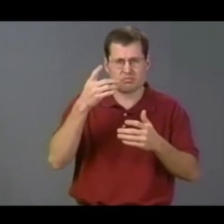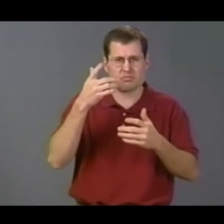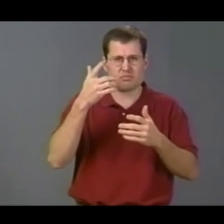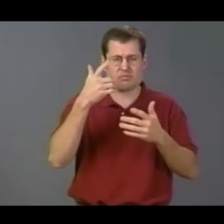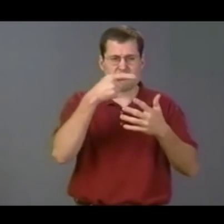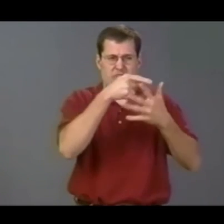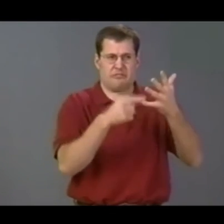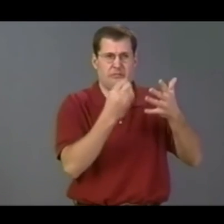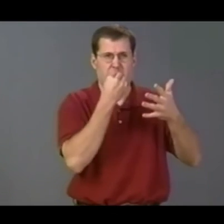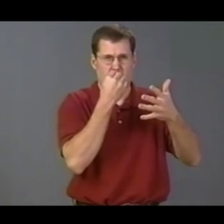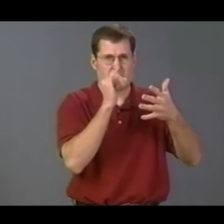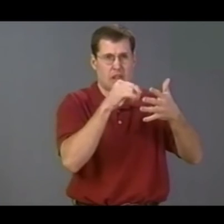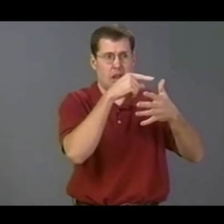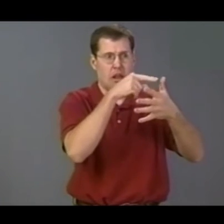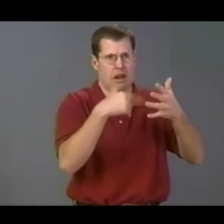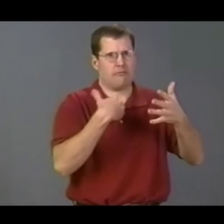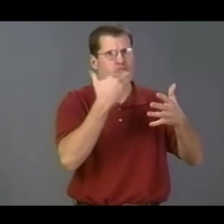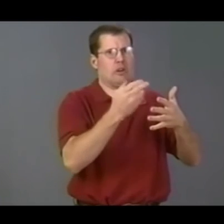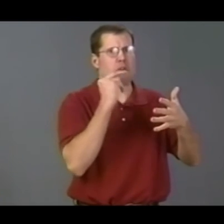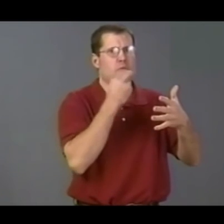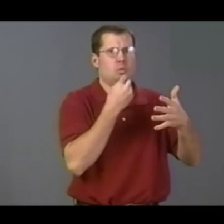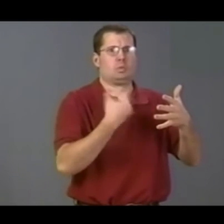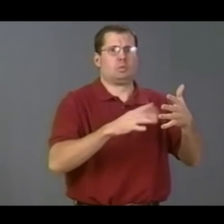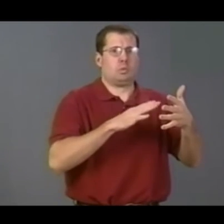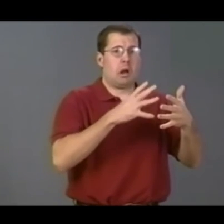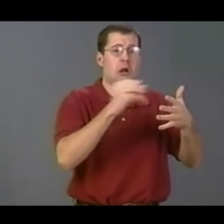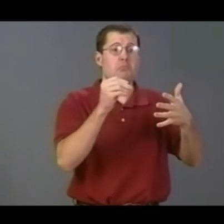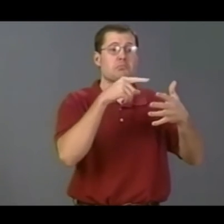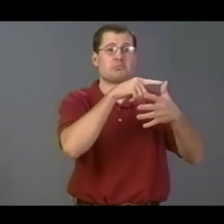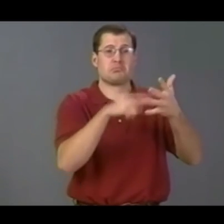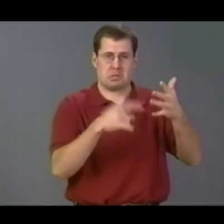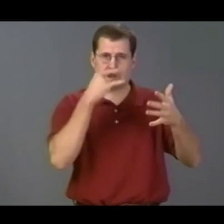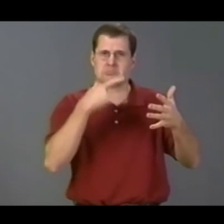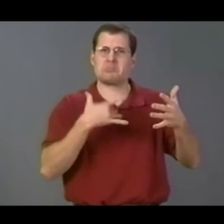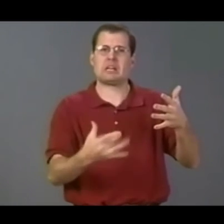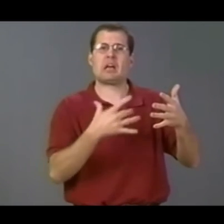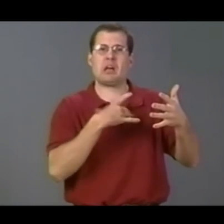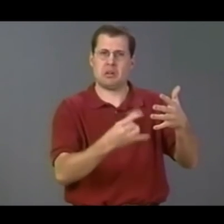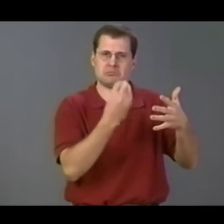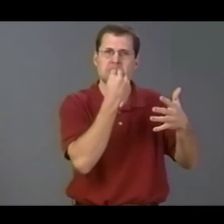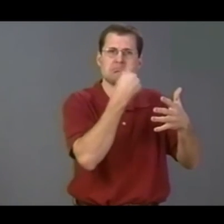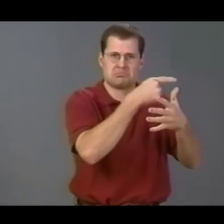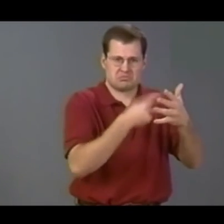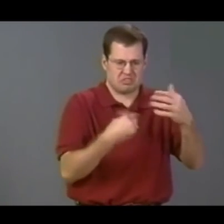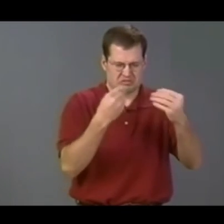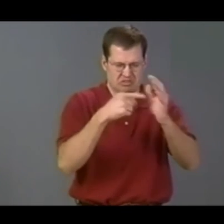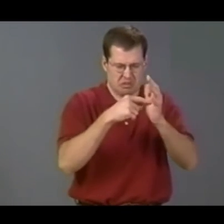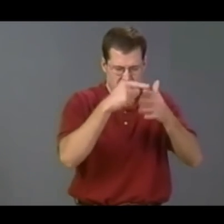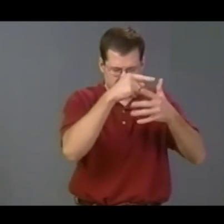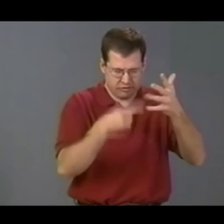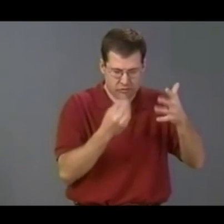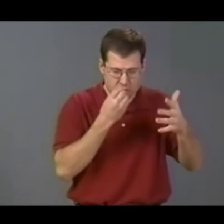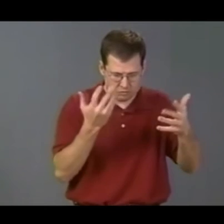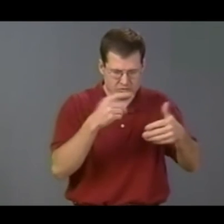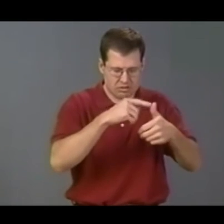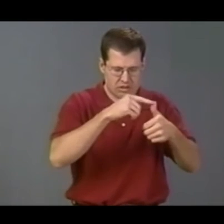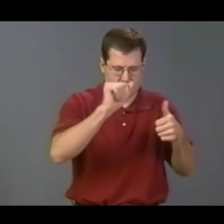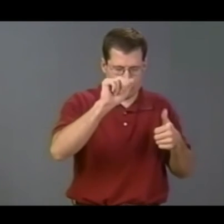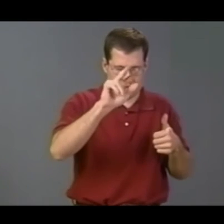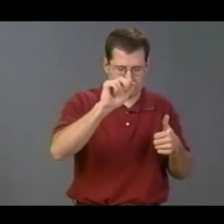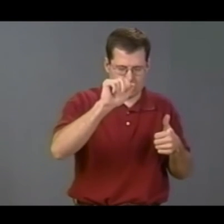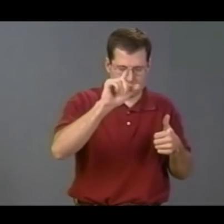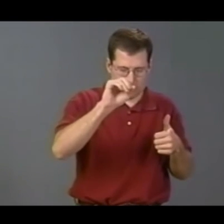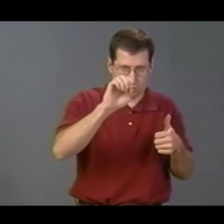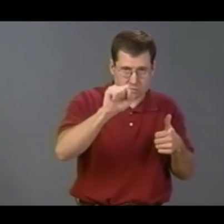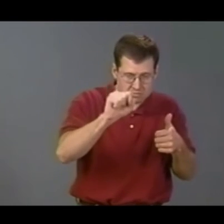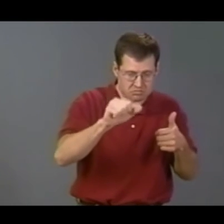You can give them, I can give you some good tips. So we can eat healthy foods that kids will tend to eat.